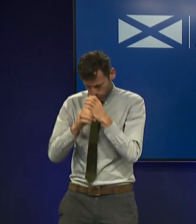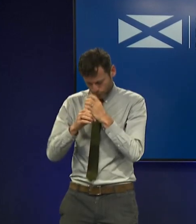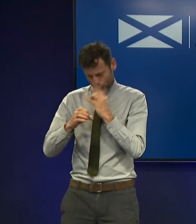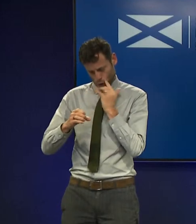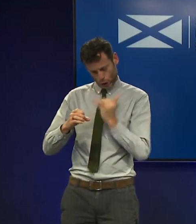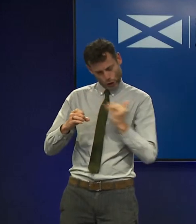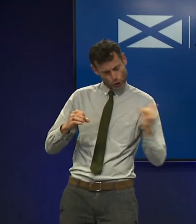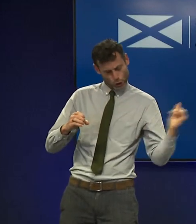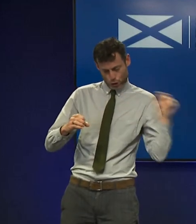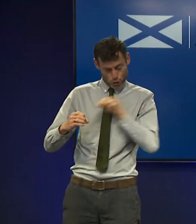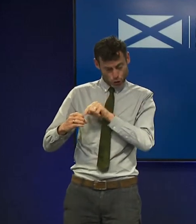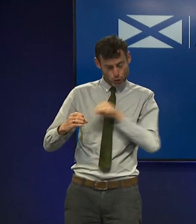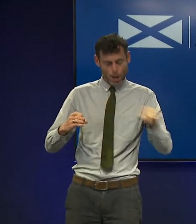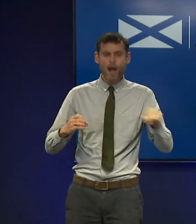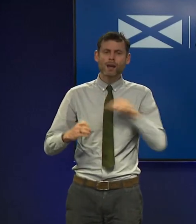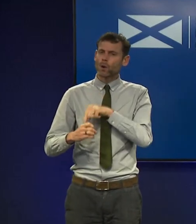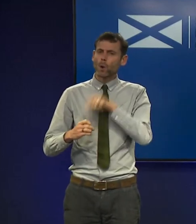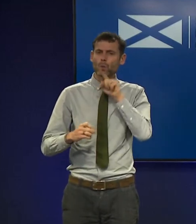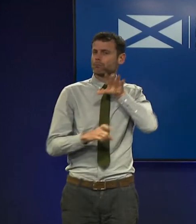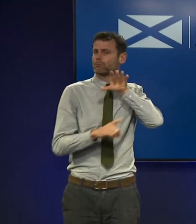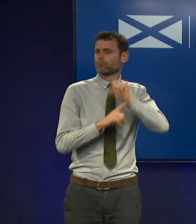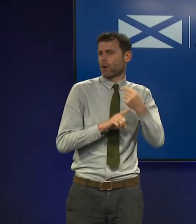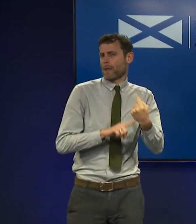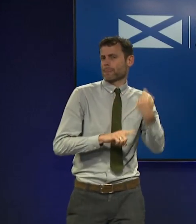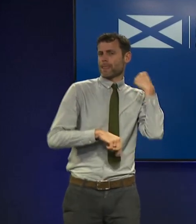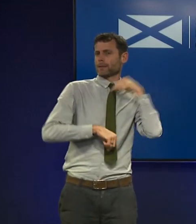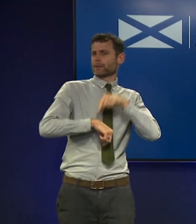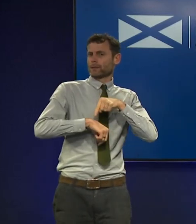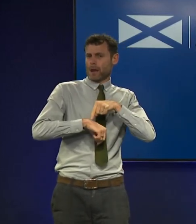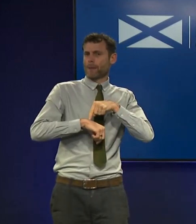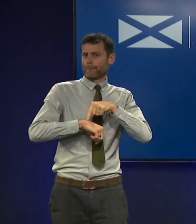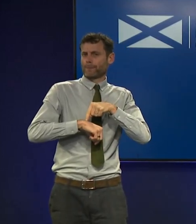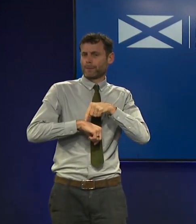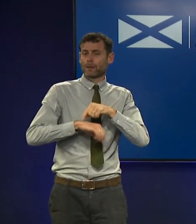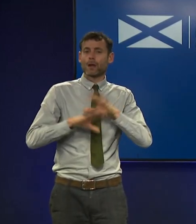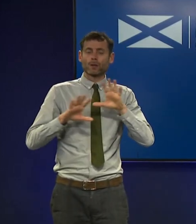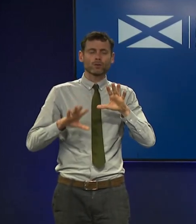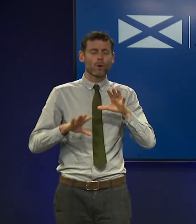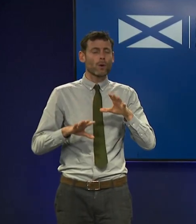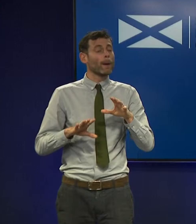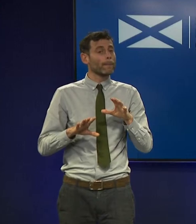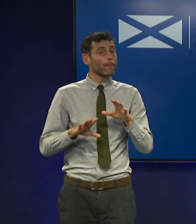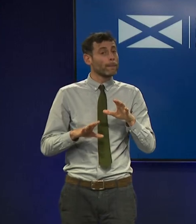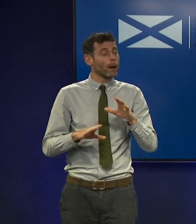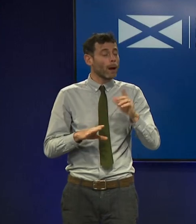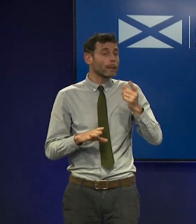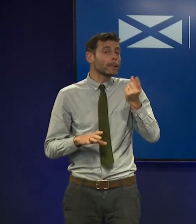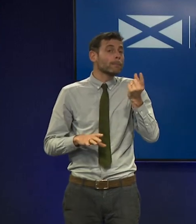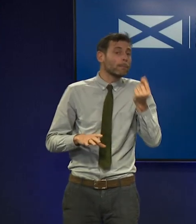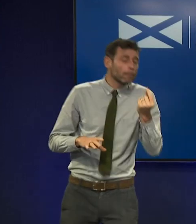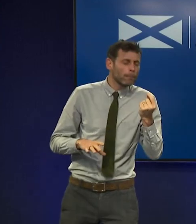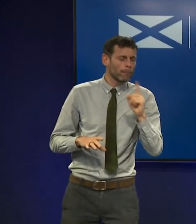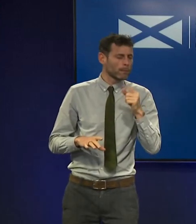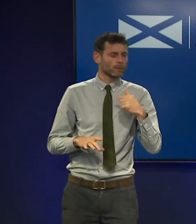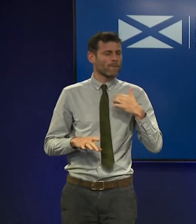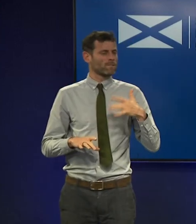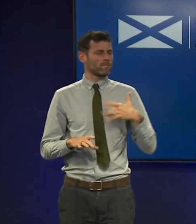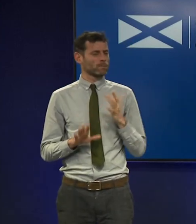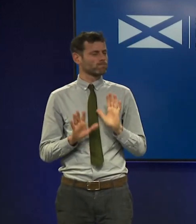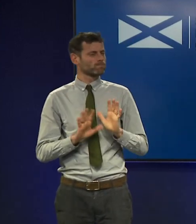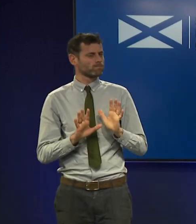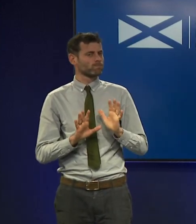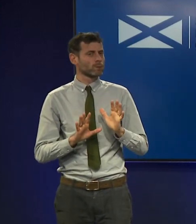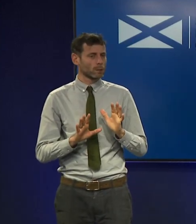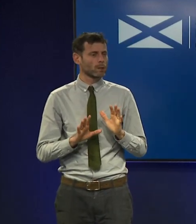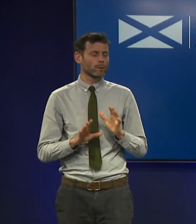be showing more cases and more widespread community transmission. So that's not a definitive answer, but it is, I think,